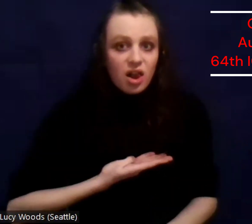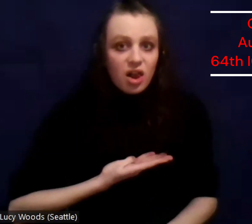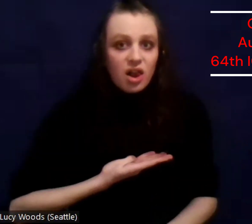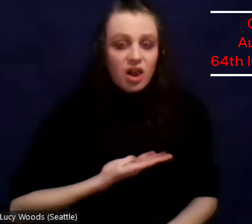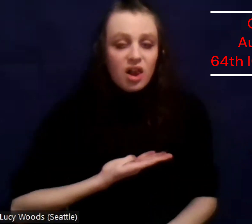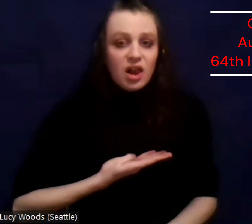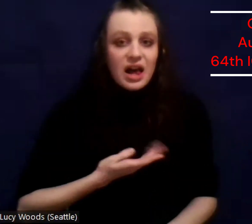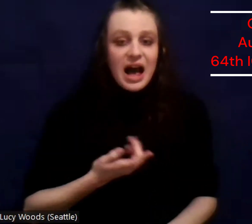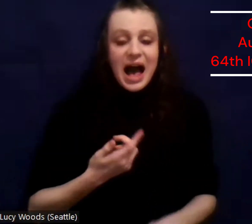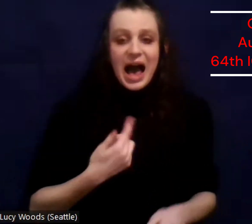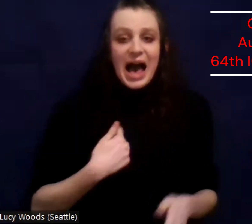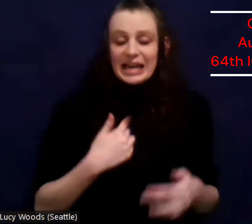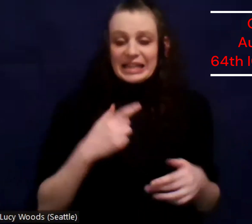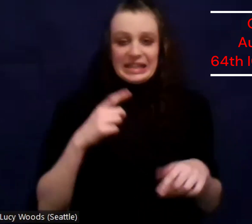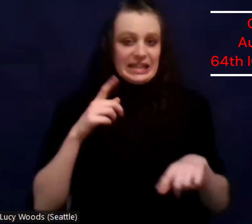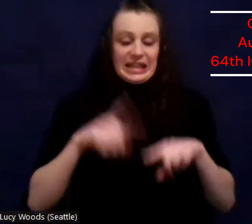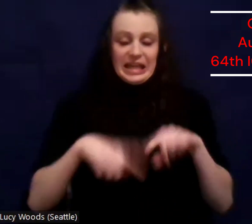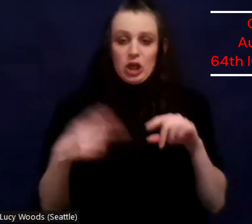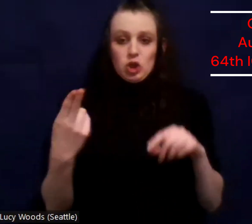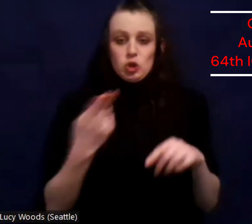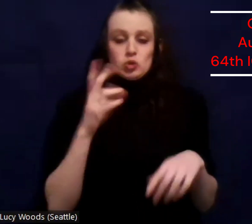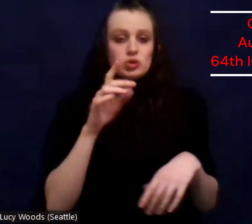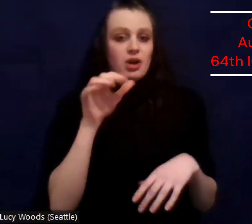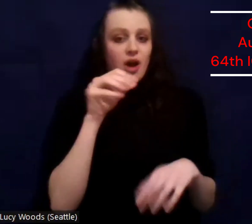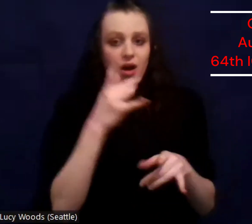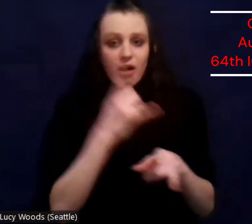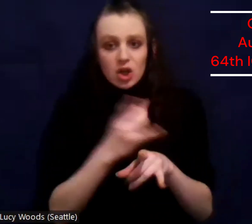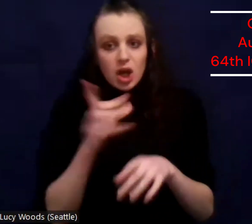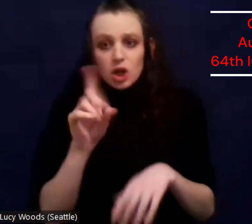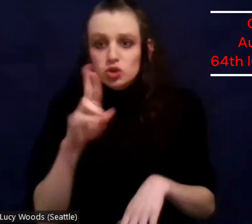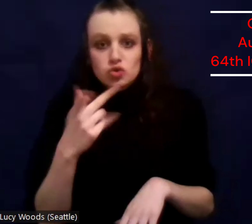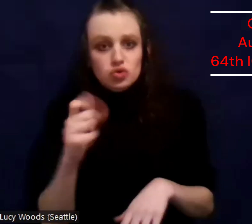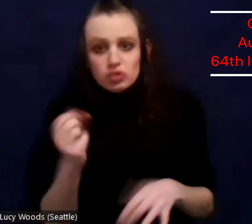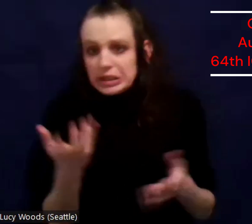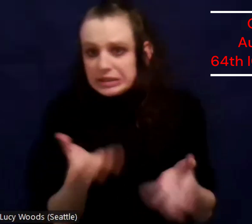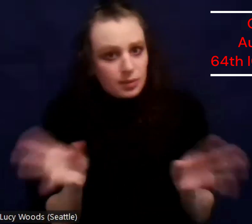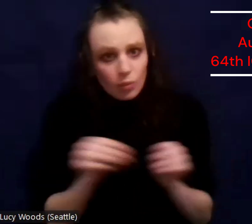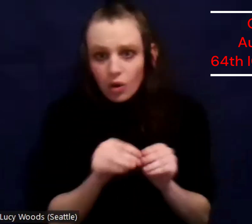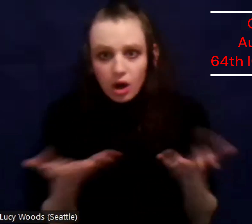my connection to alcohol and drugs. And